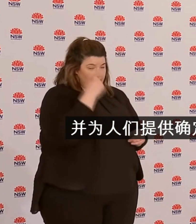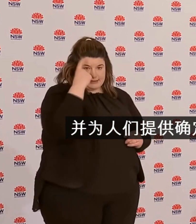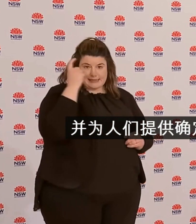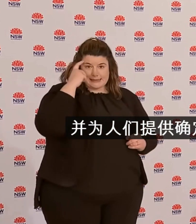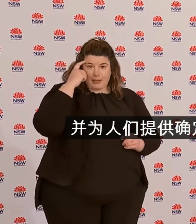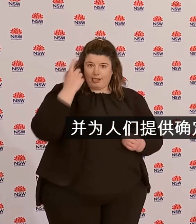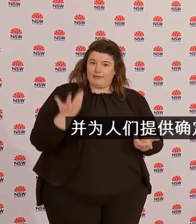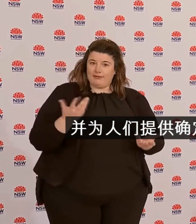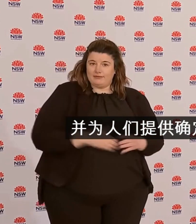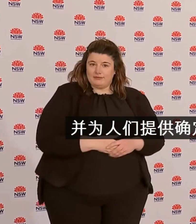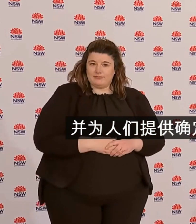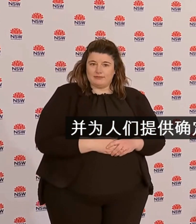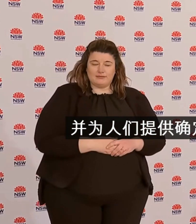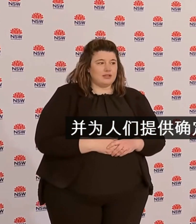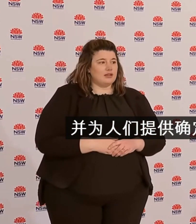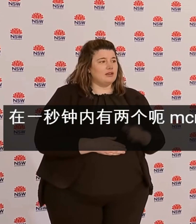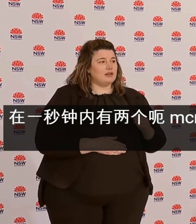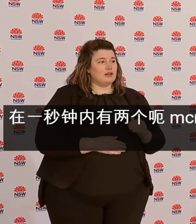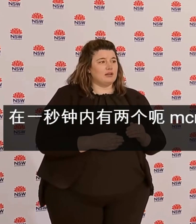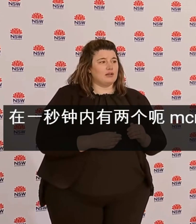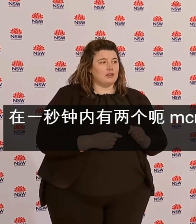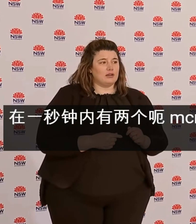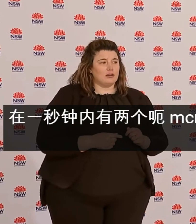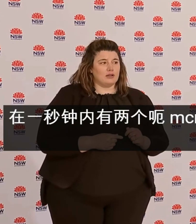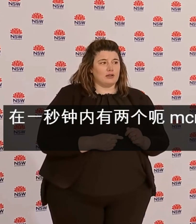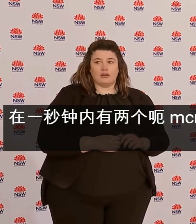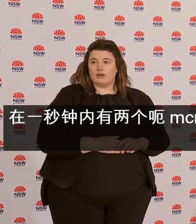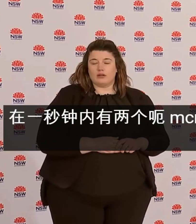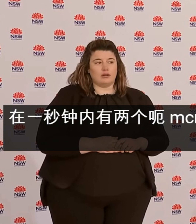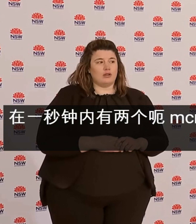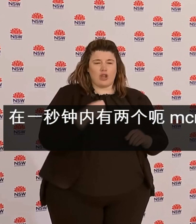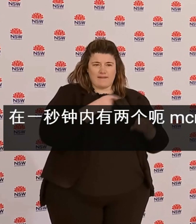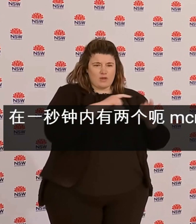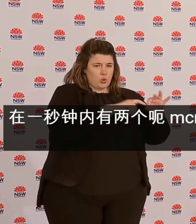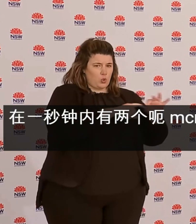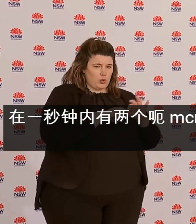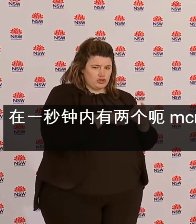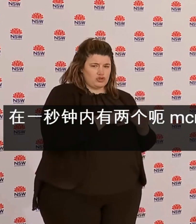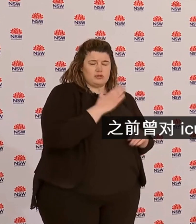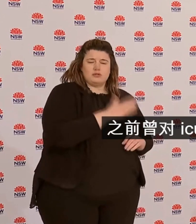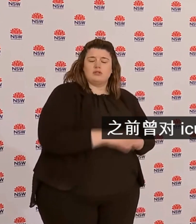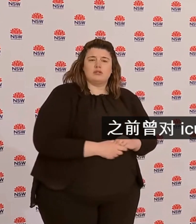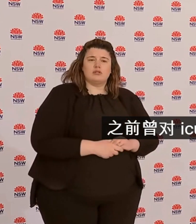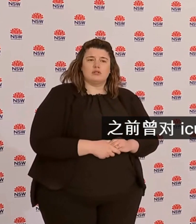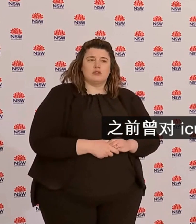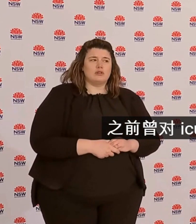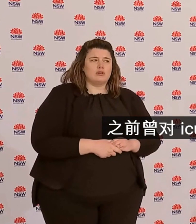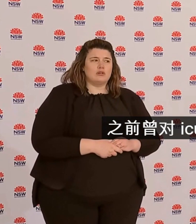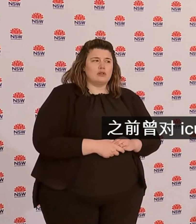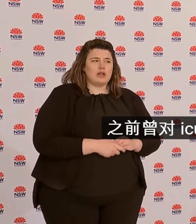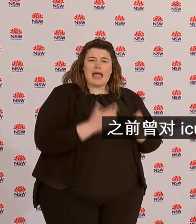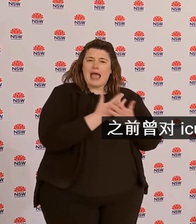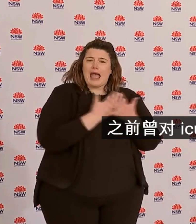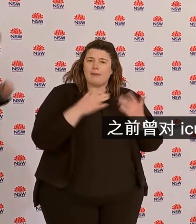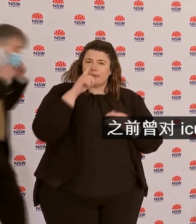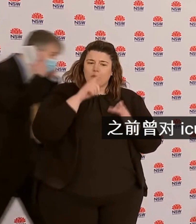people certainty. Just in relation to, could I actually have two in a second, Dr. McAnulty, would you be able to clarify, I think you might have misspoken before about the number of